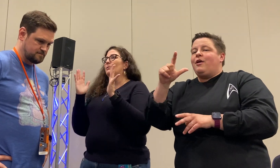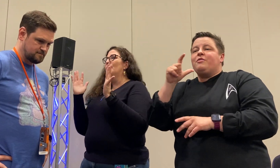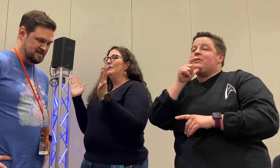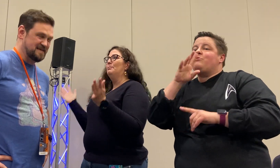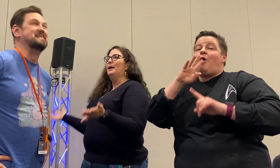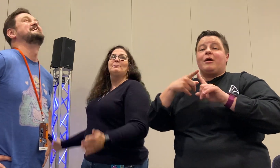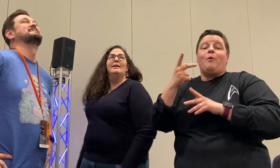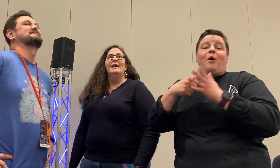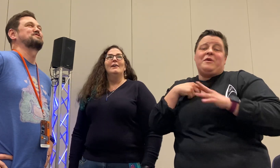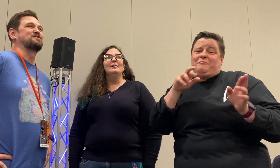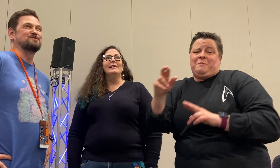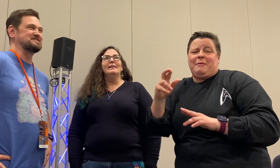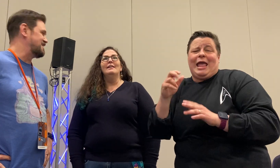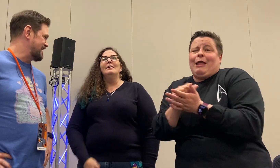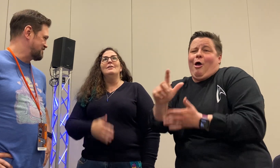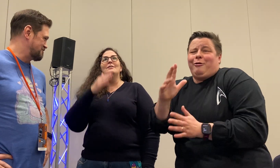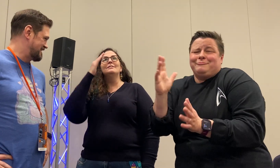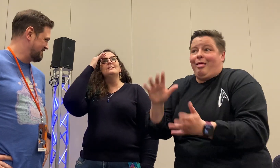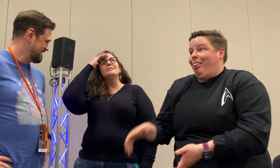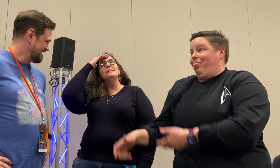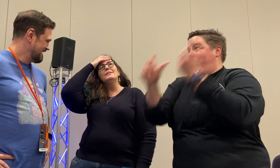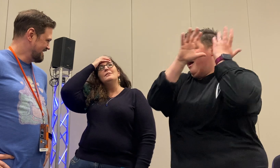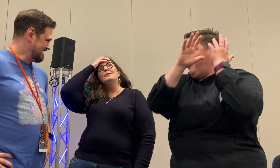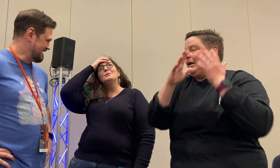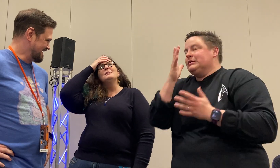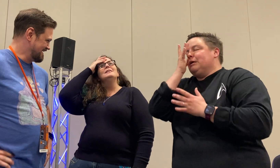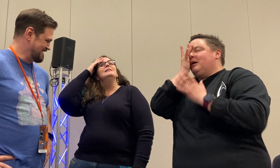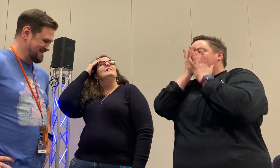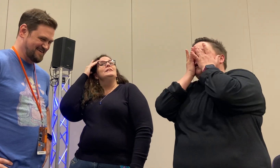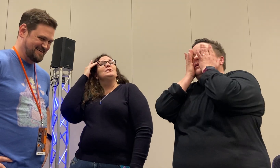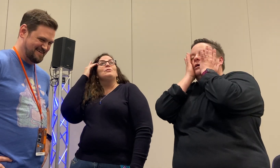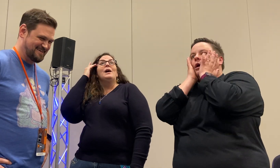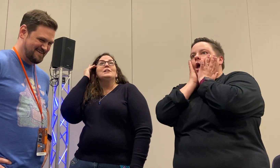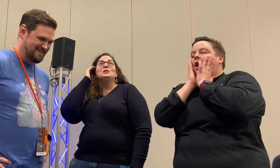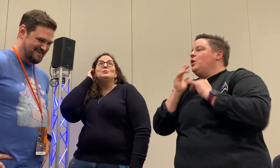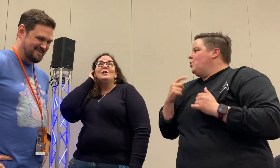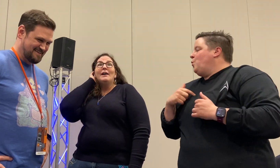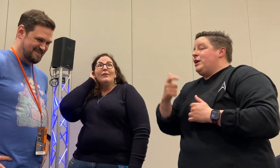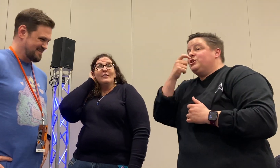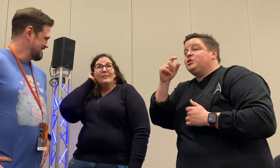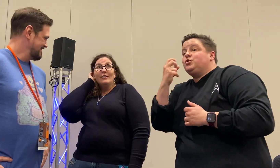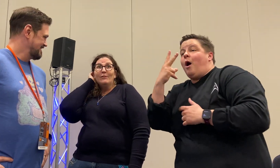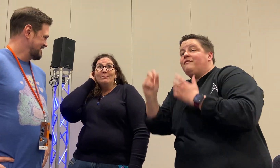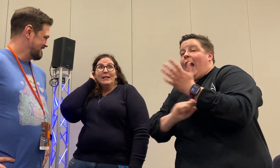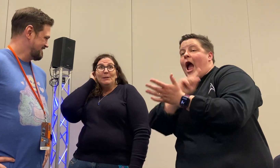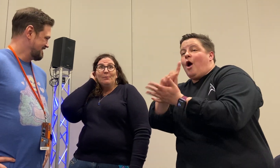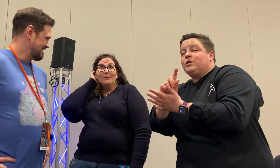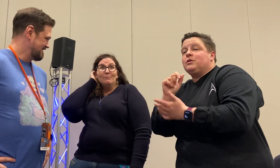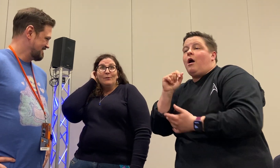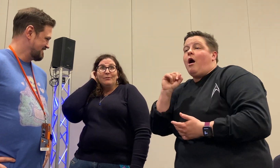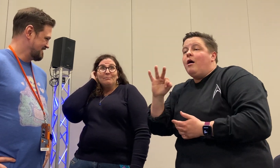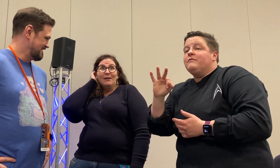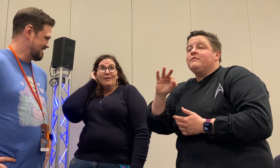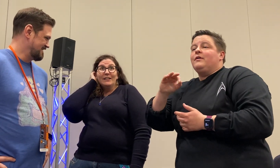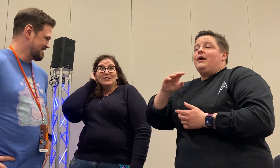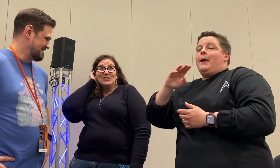what we've prepped. And we're like, oh, good lord. We just watched 12 hours of Mighty Morphin Power Rangers